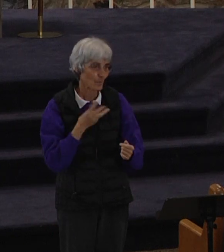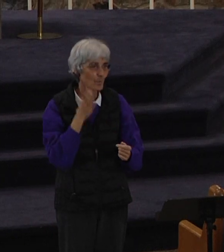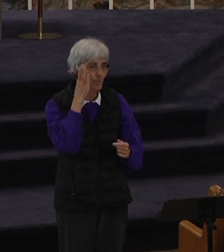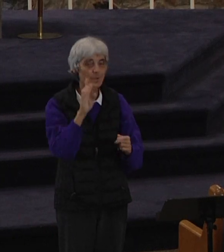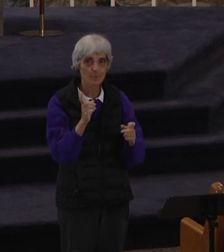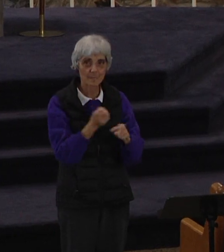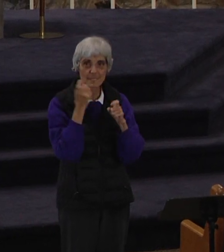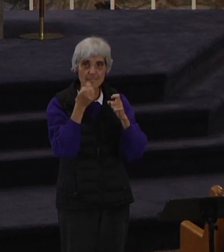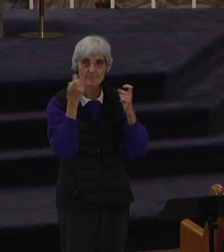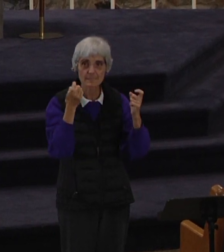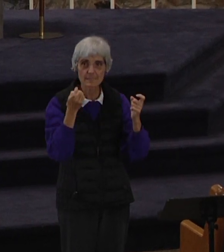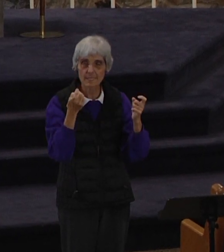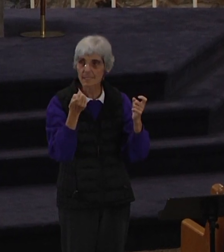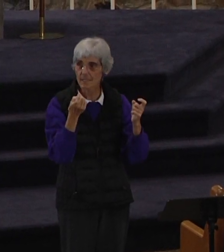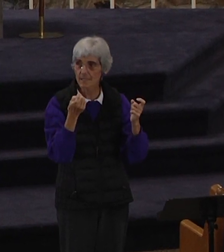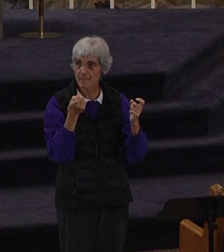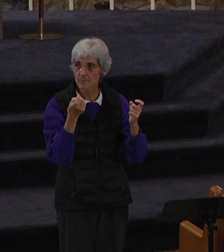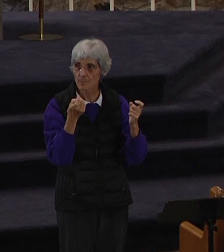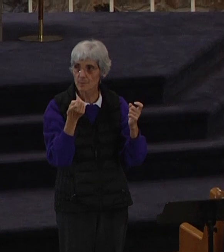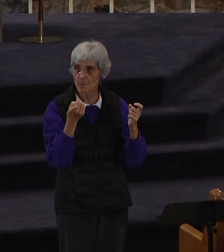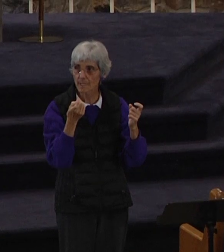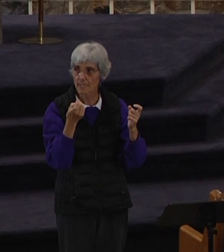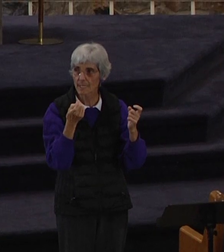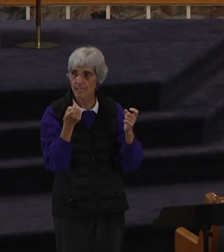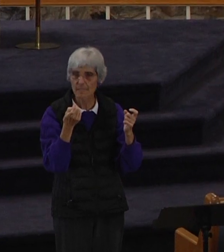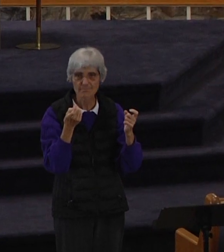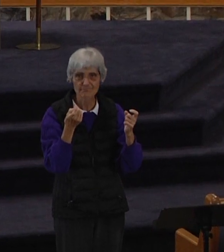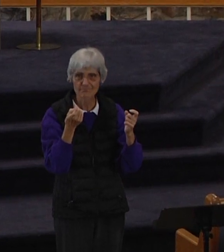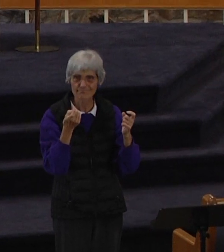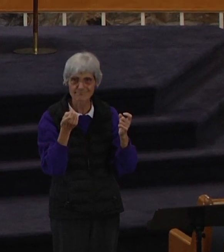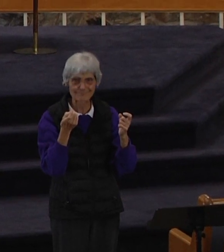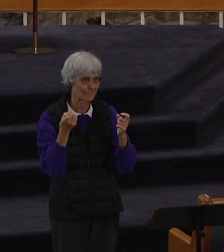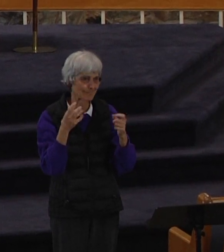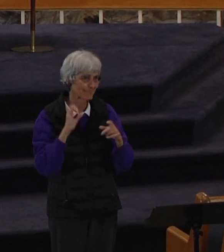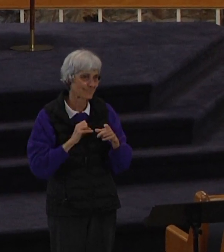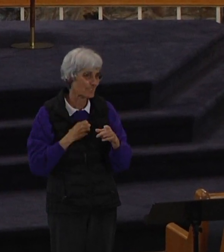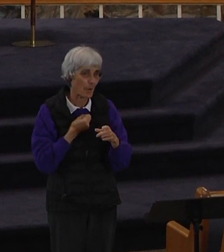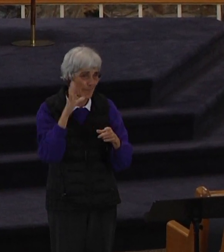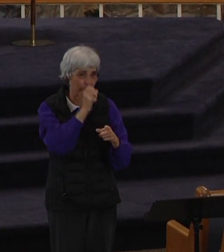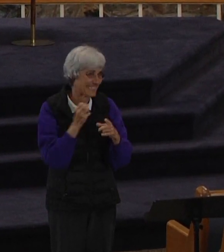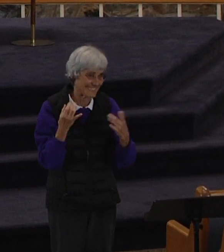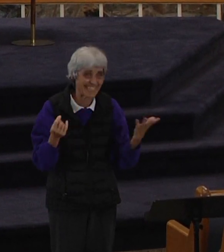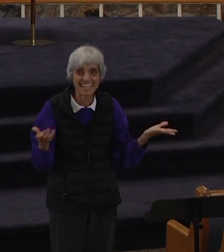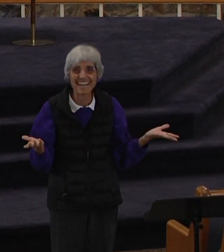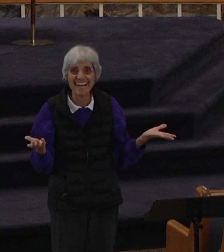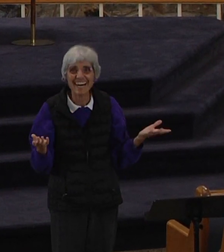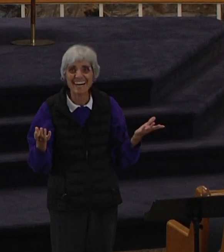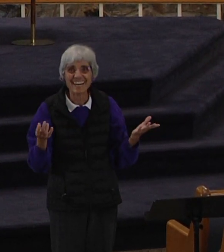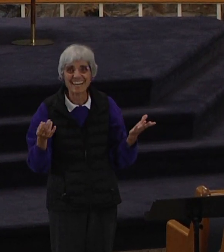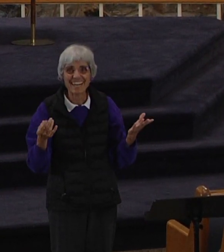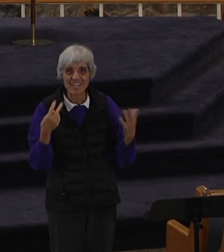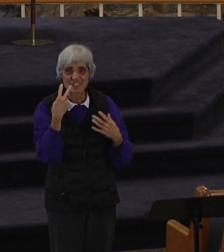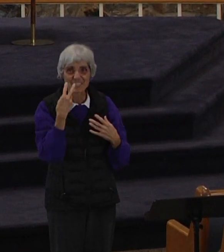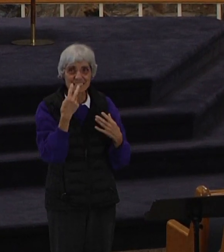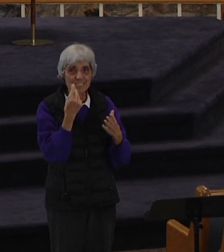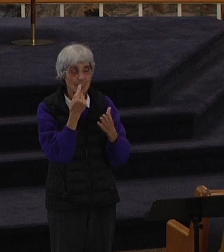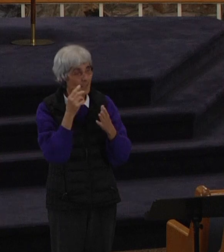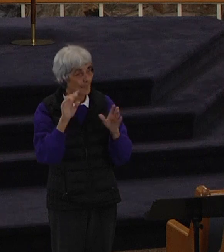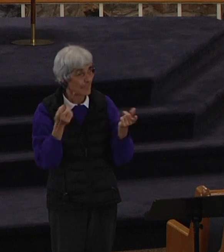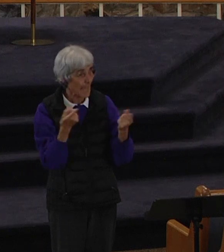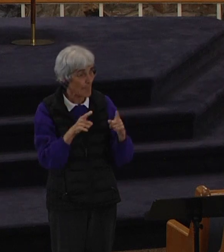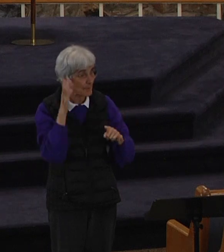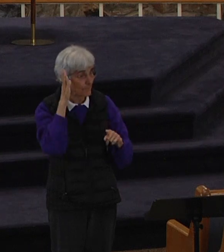celebrating all that they do here at Trinity and around the world. Also, on the announcement side, two quick things coming